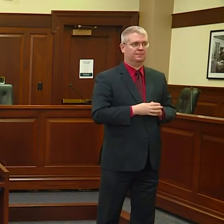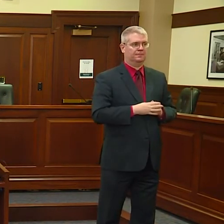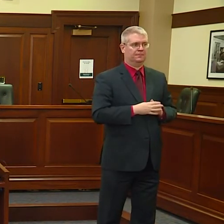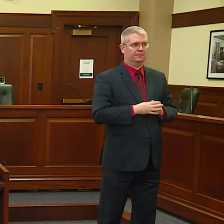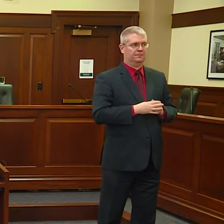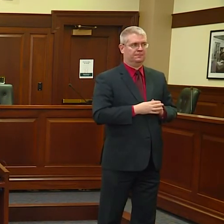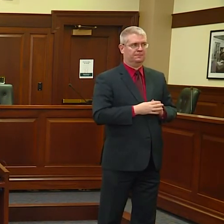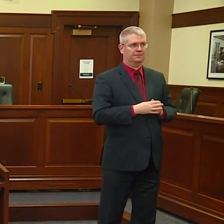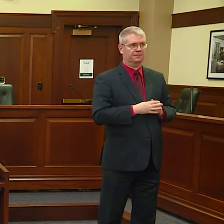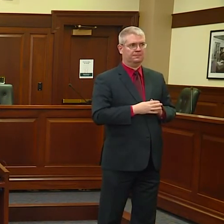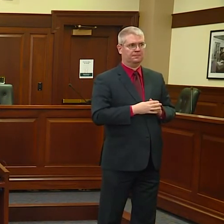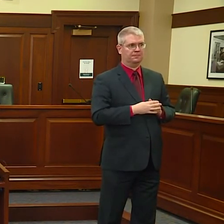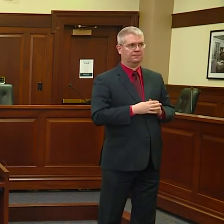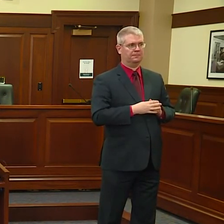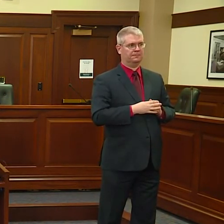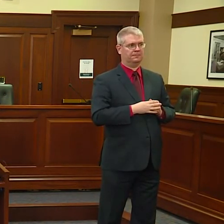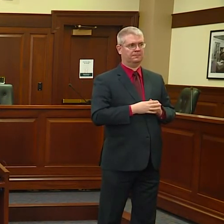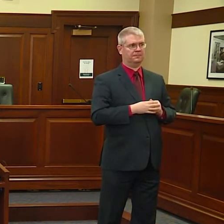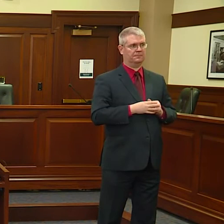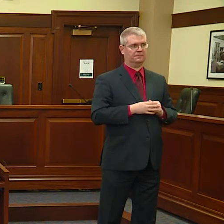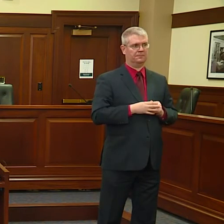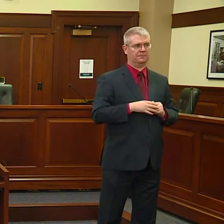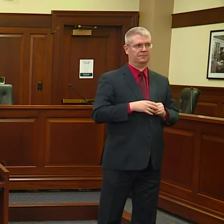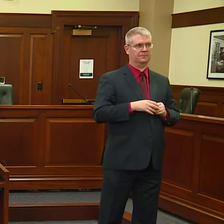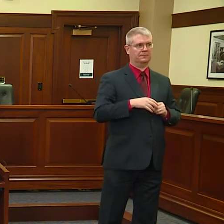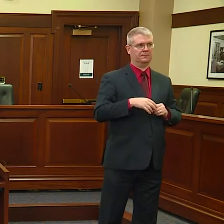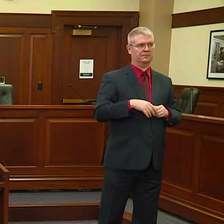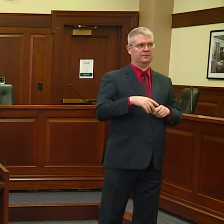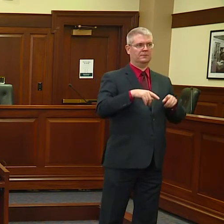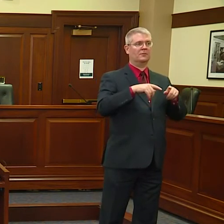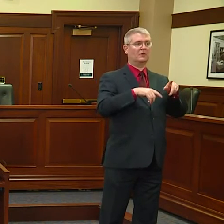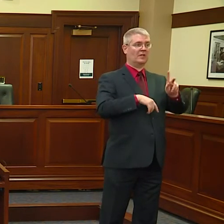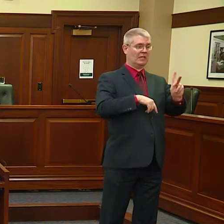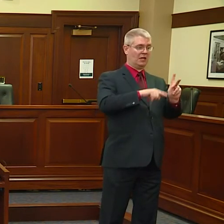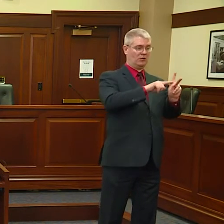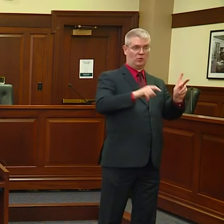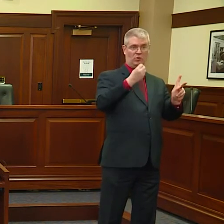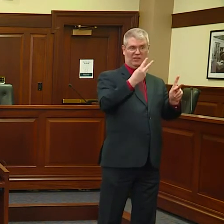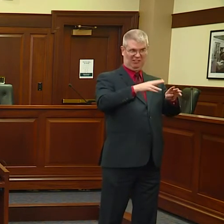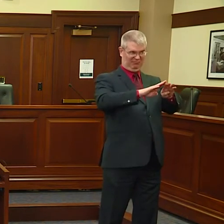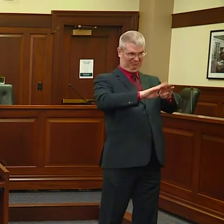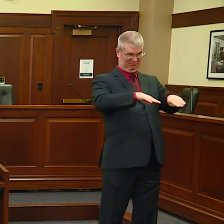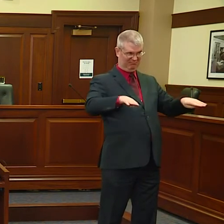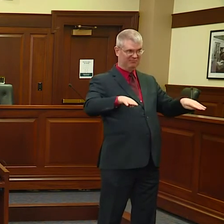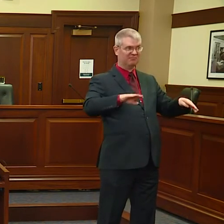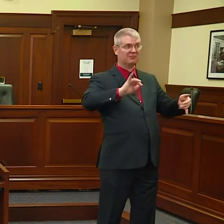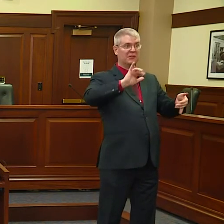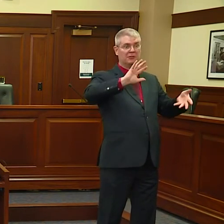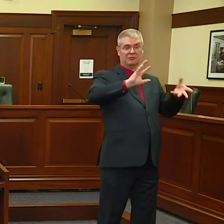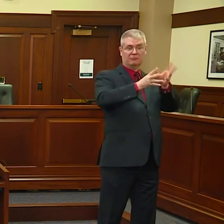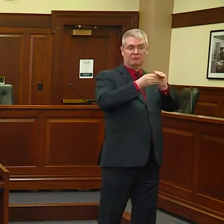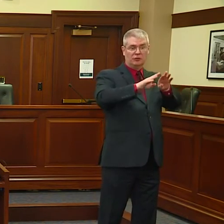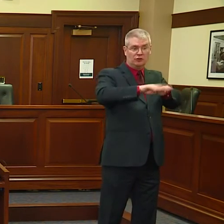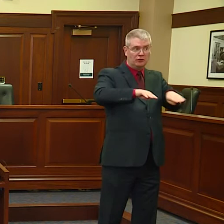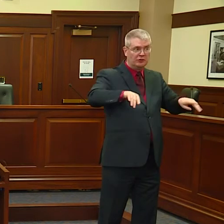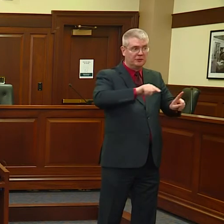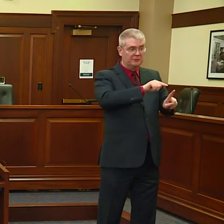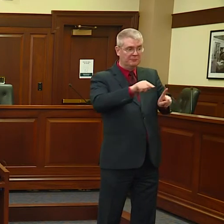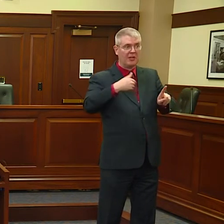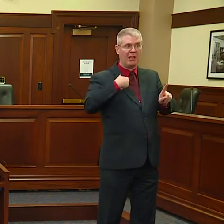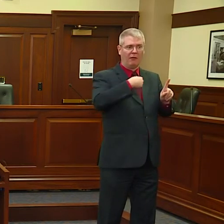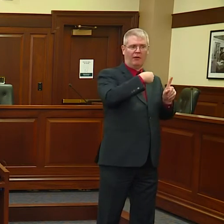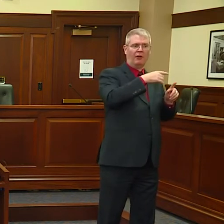increasing for kids ahead of what we're seeing overall. Are we approaching a tipping point